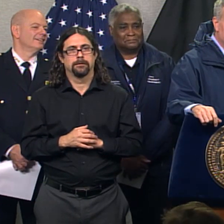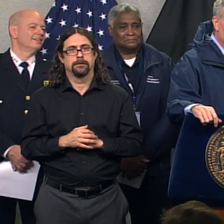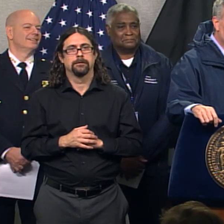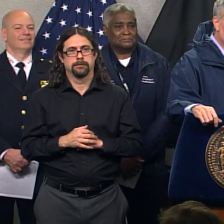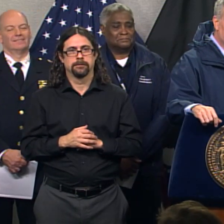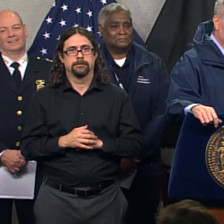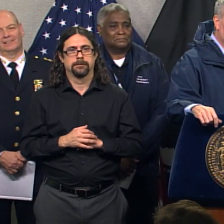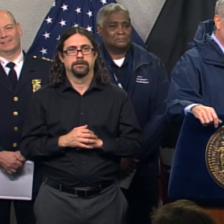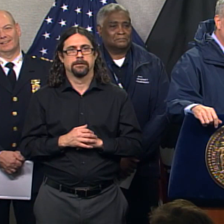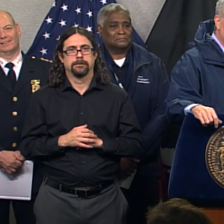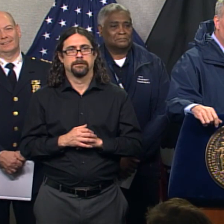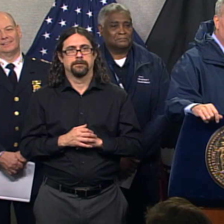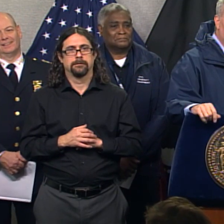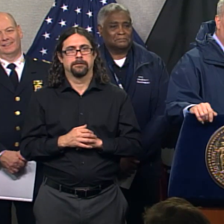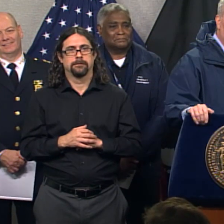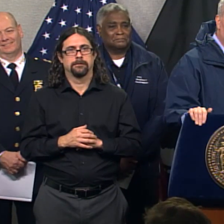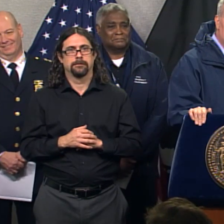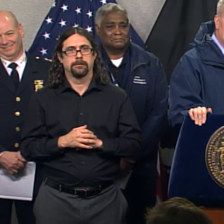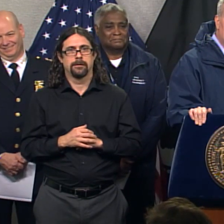all activity? Willie.